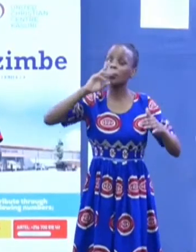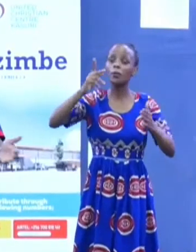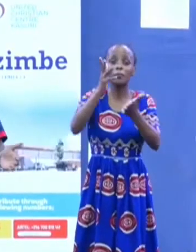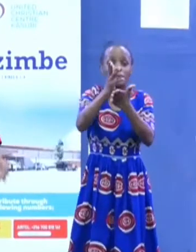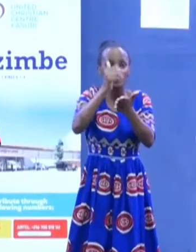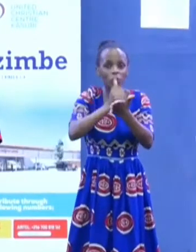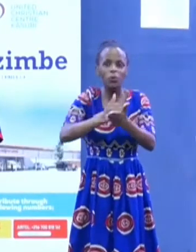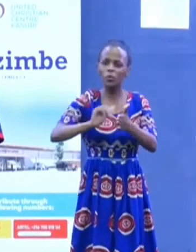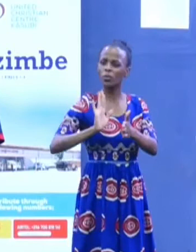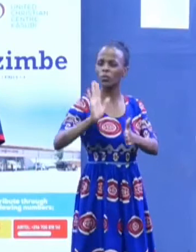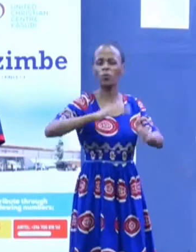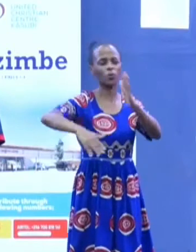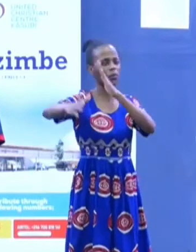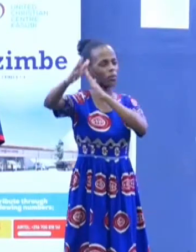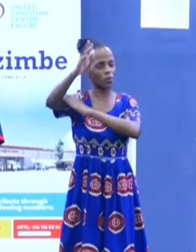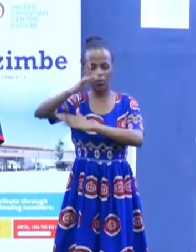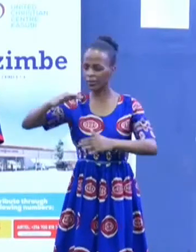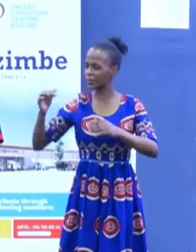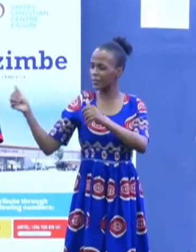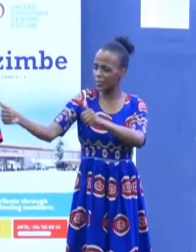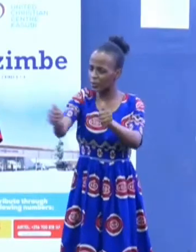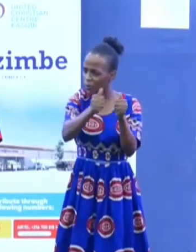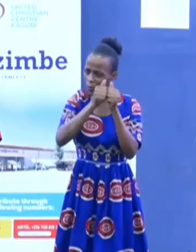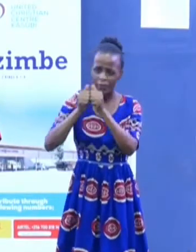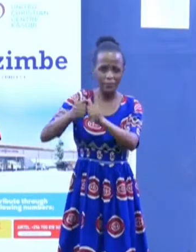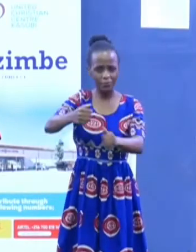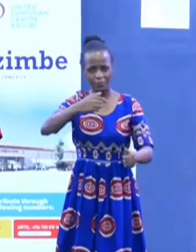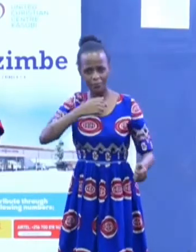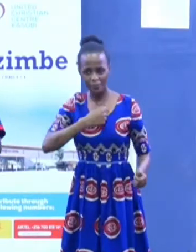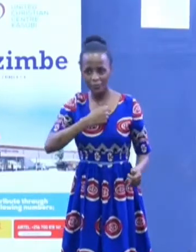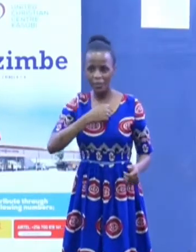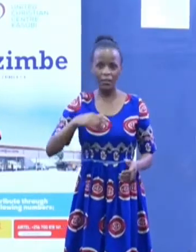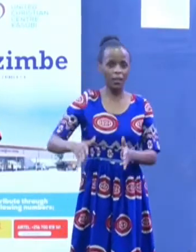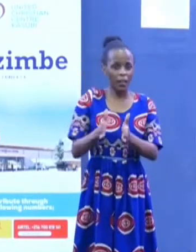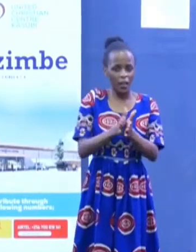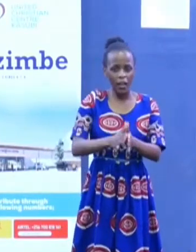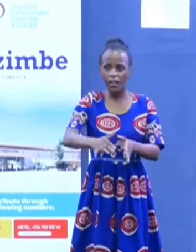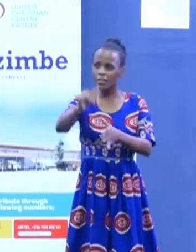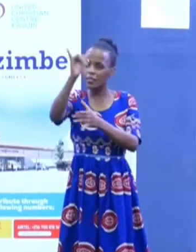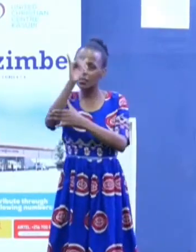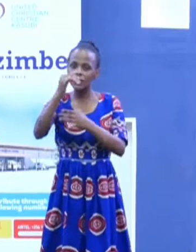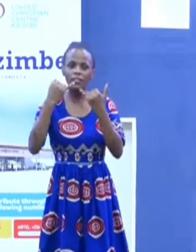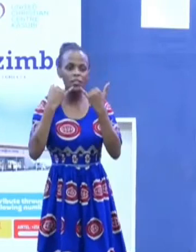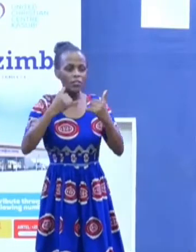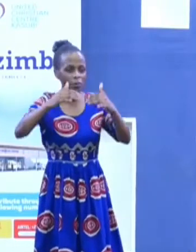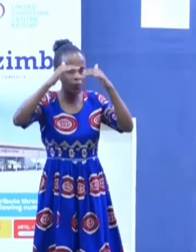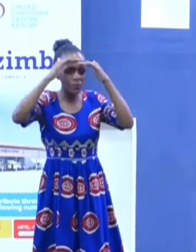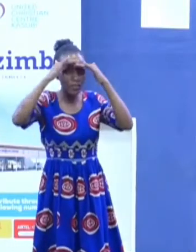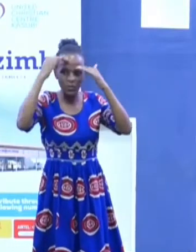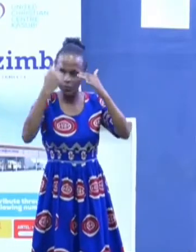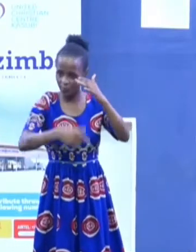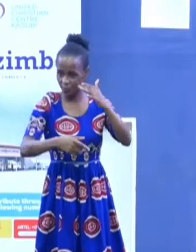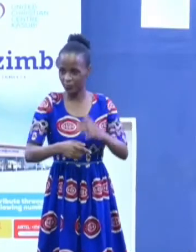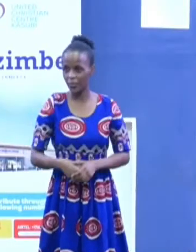And he said, because the Lord your God brought it to me. Then Isaac said